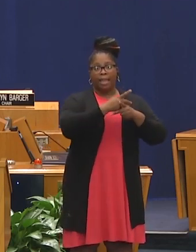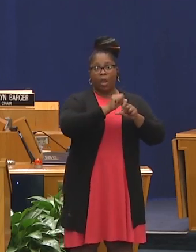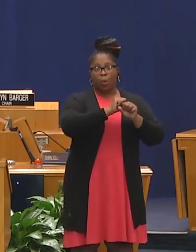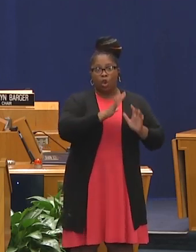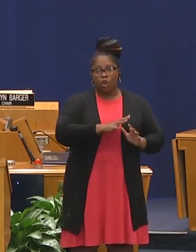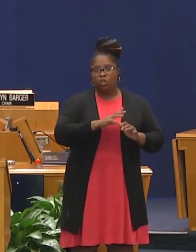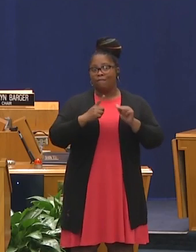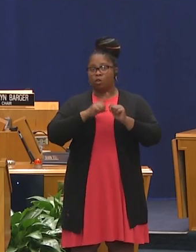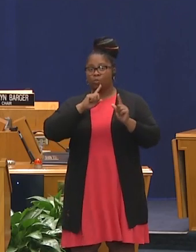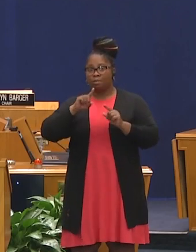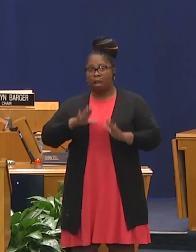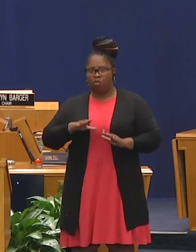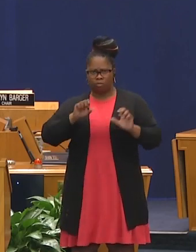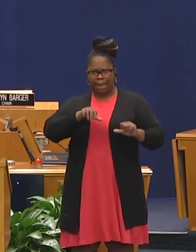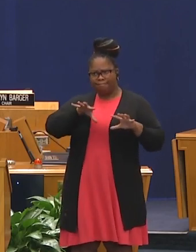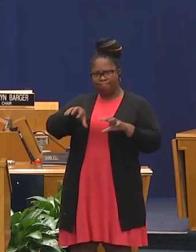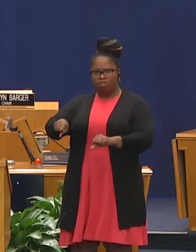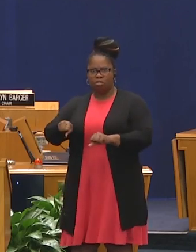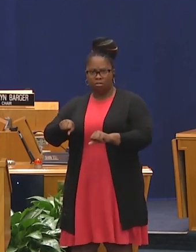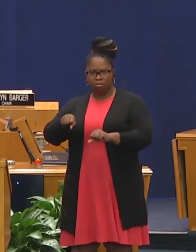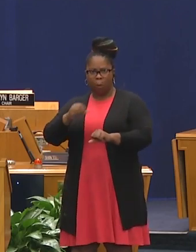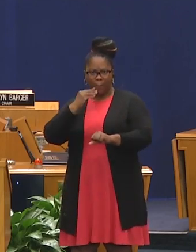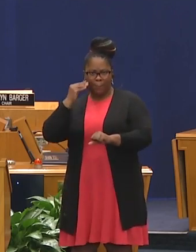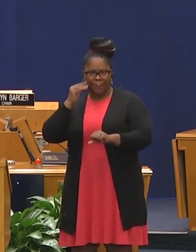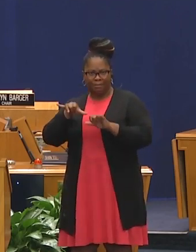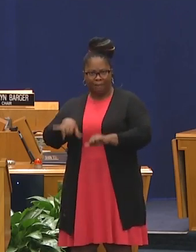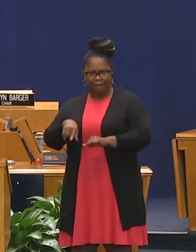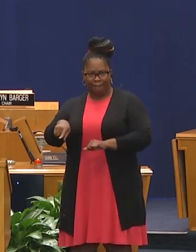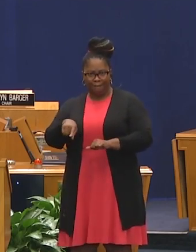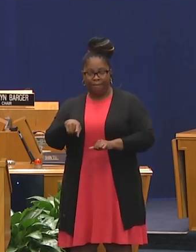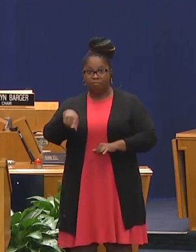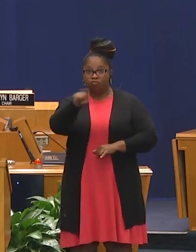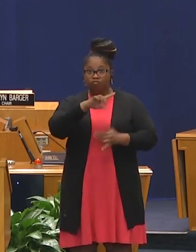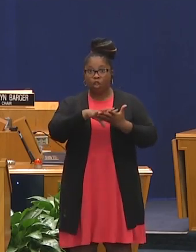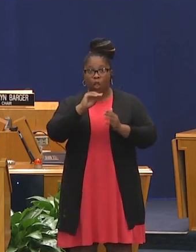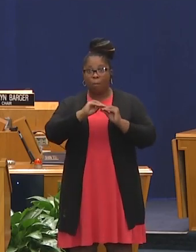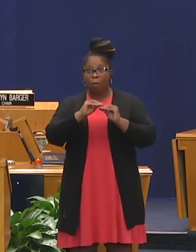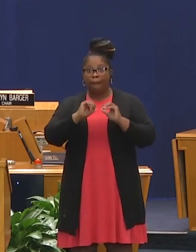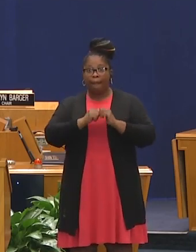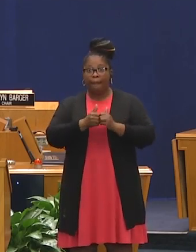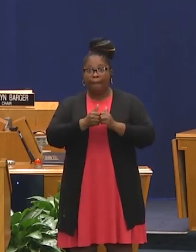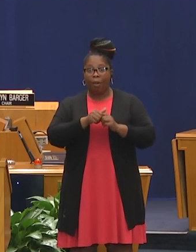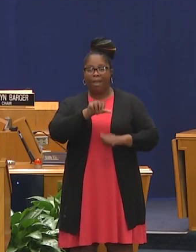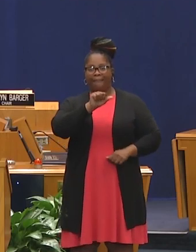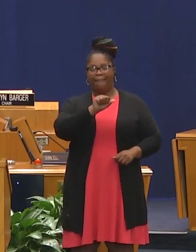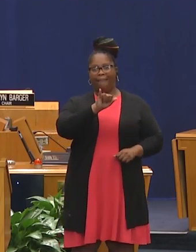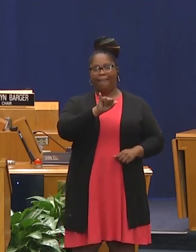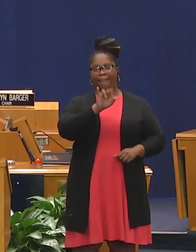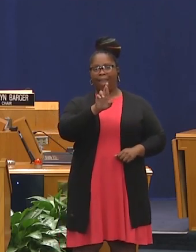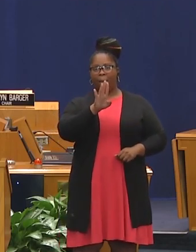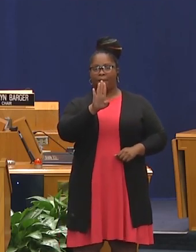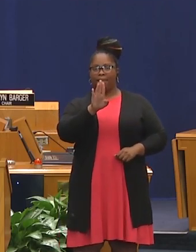book their stay, and community members can learn more by going to